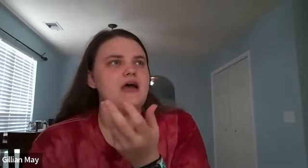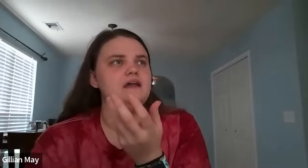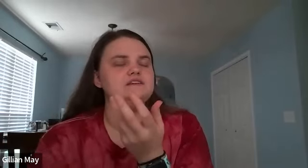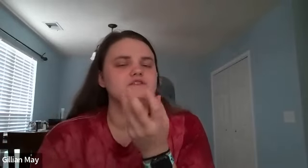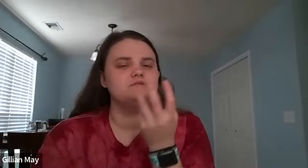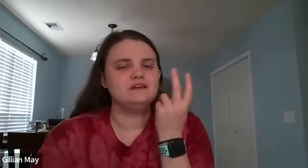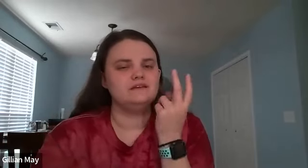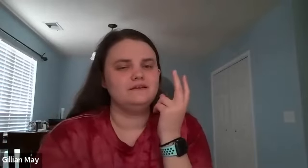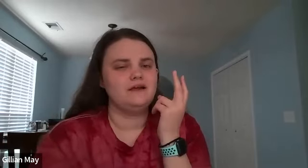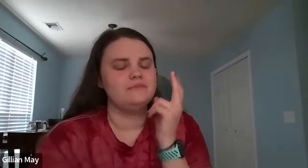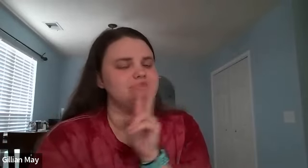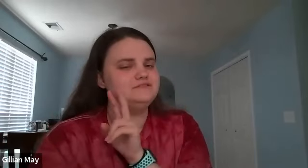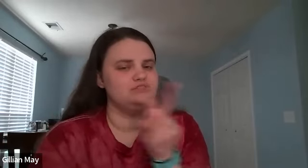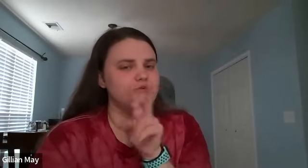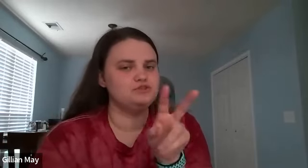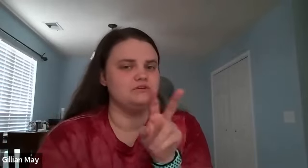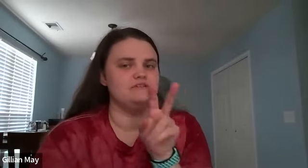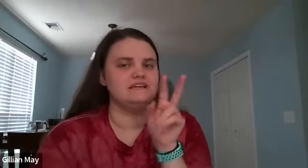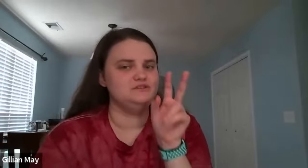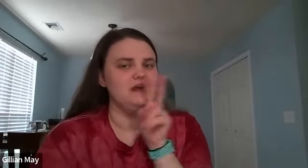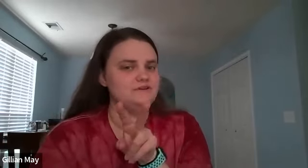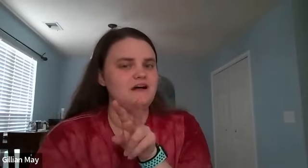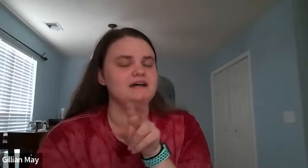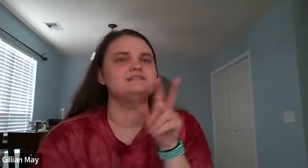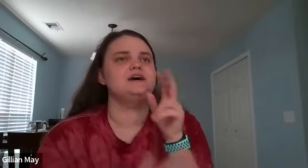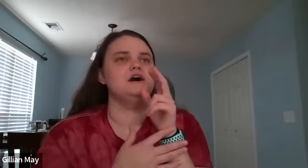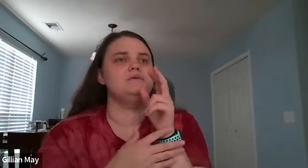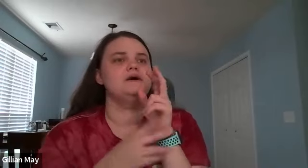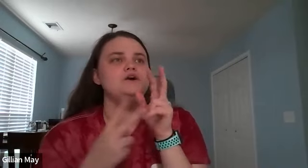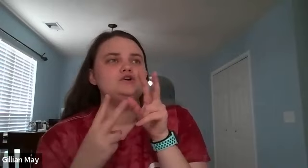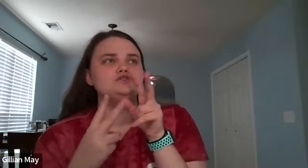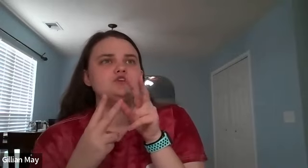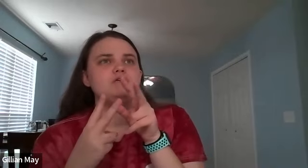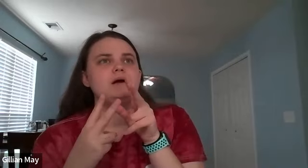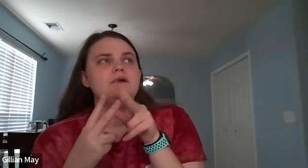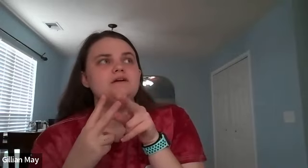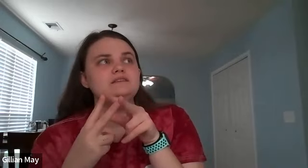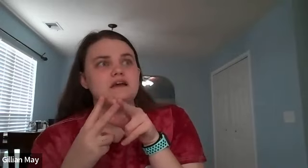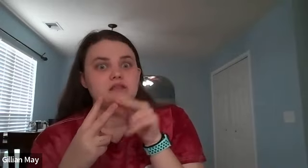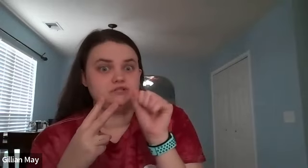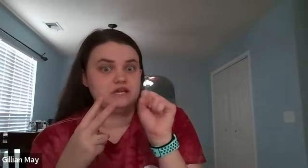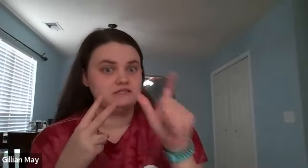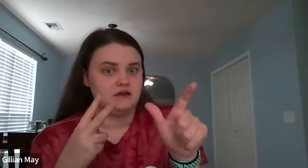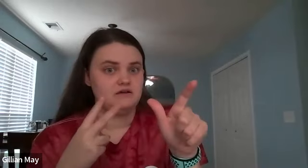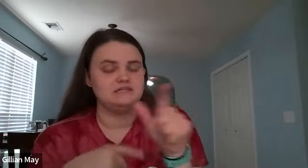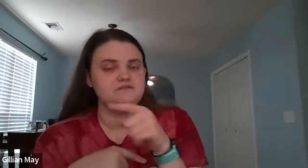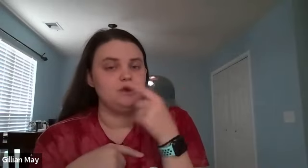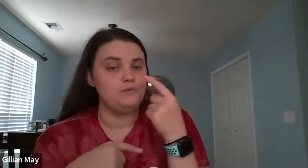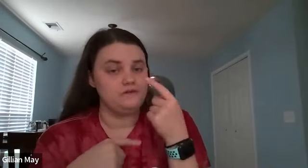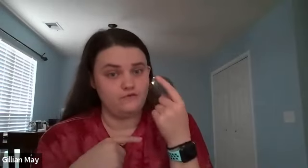That is, so there's technically, I'm going to go short on this. I do it every class. So American Sign Language, ASL, is not the only